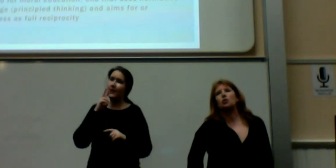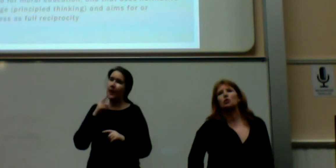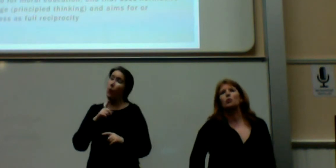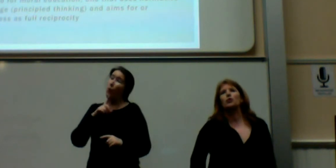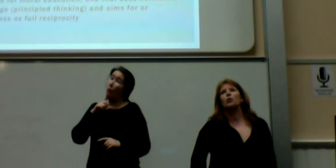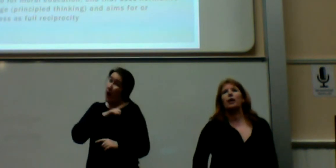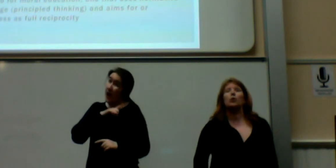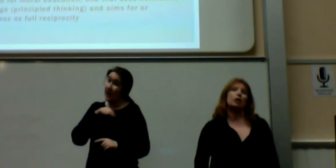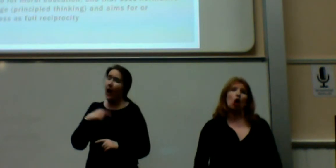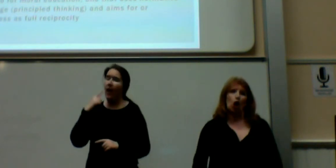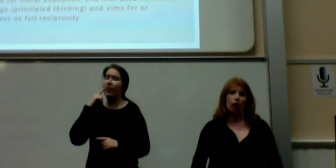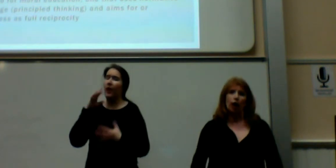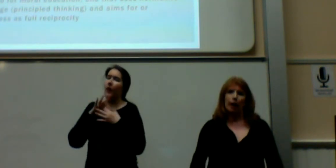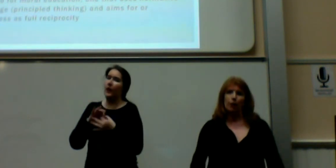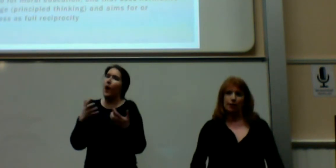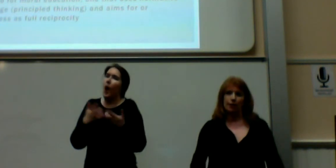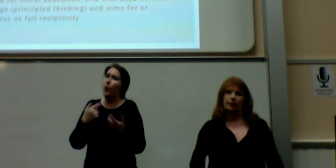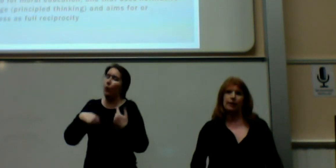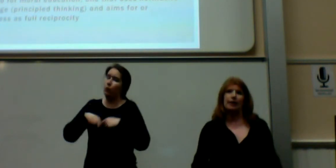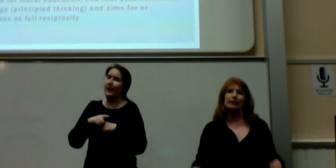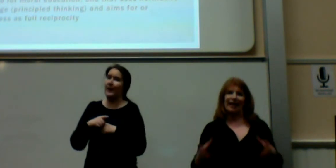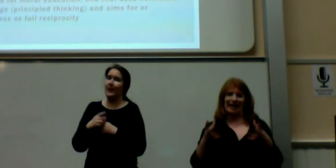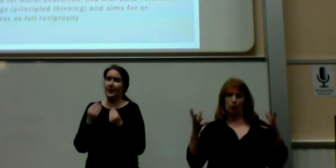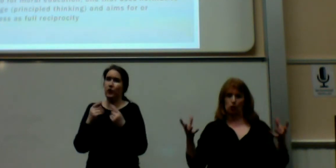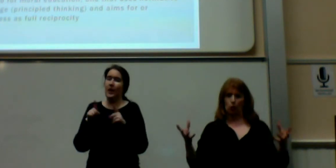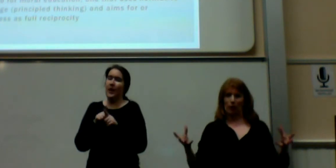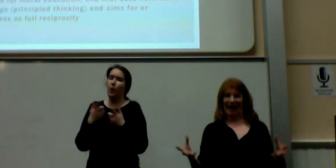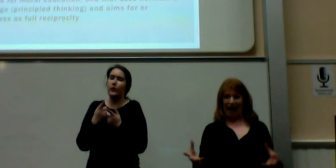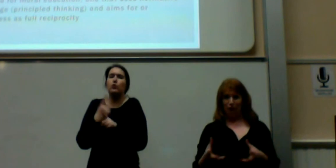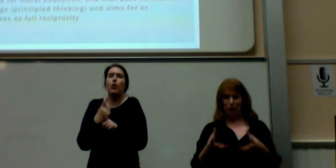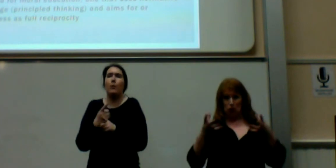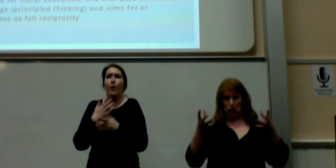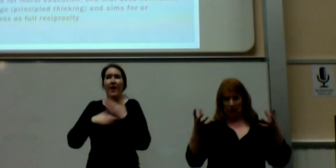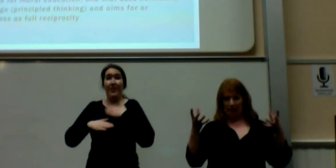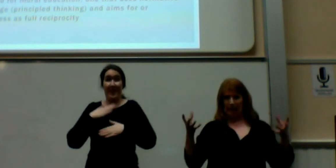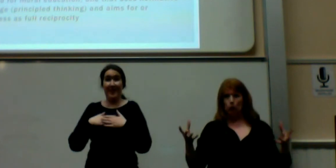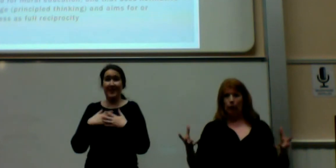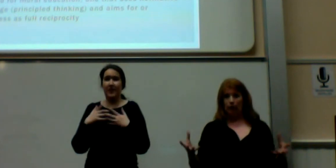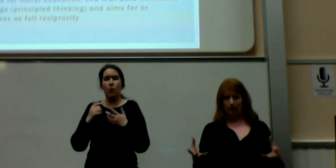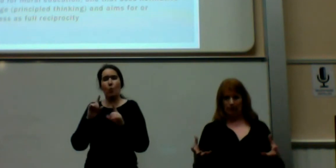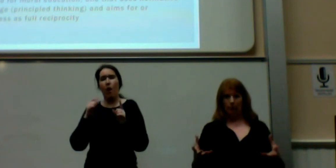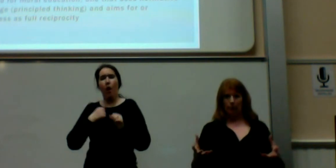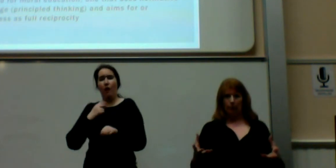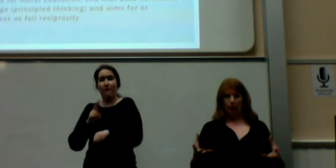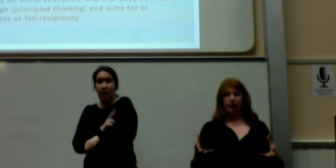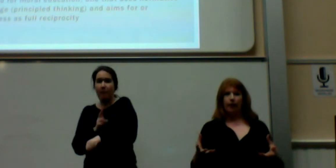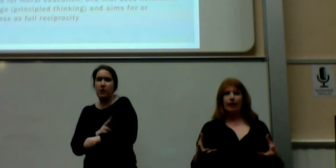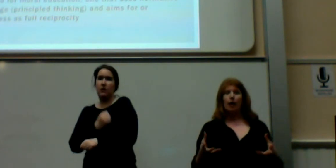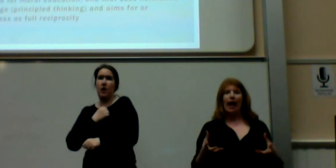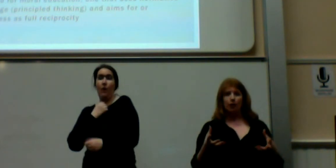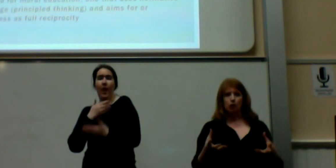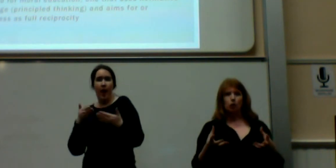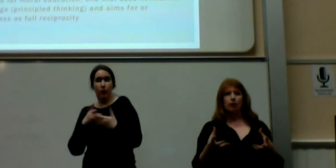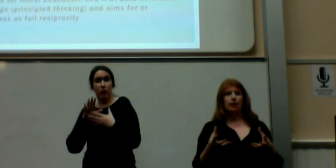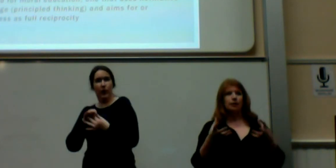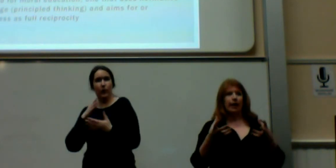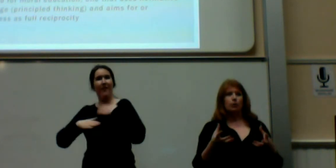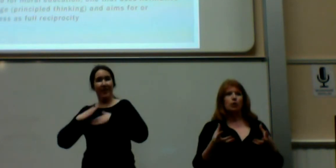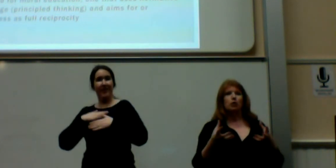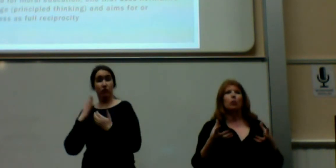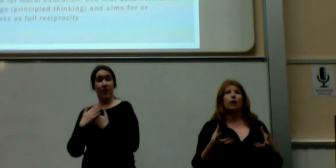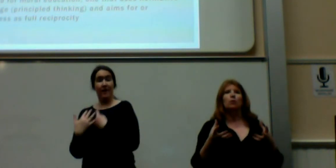probably has to do with the way we talk about ethics and the language that we have associated with it. That